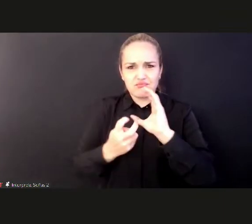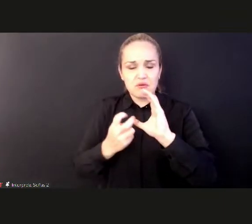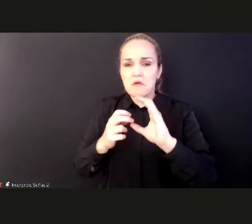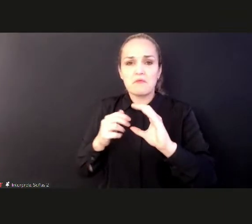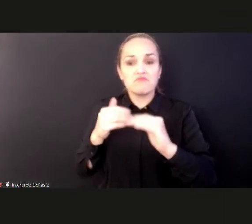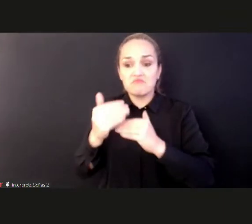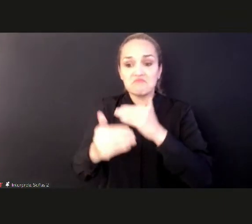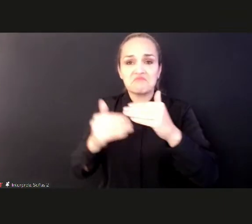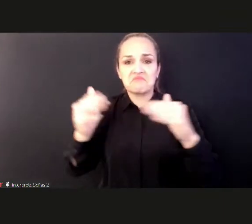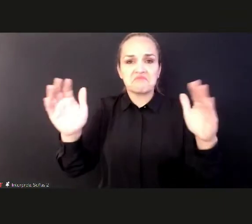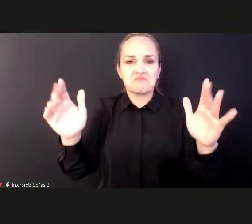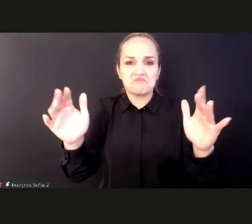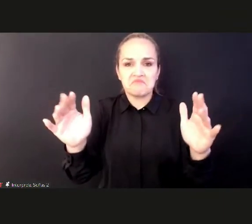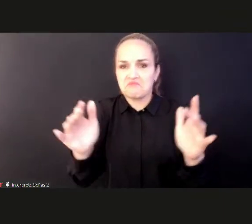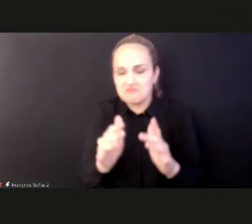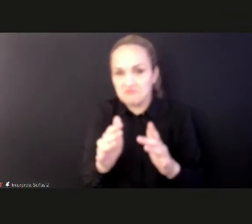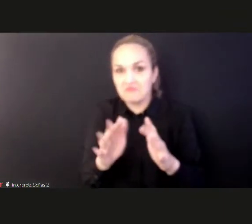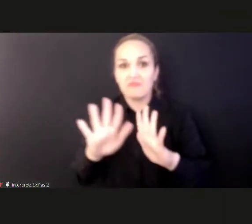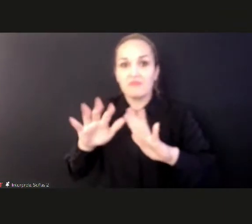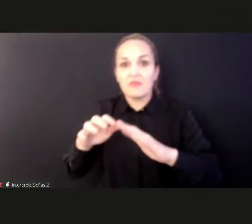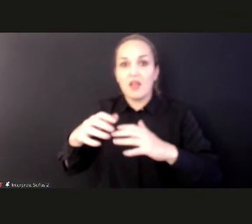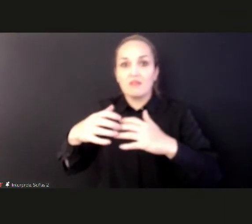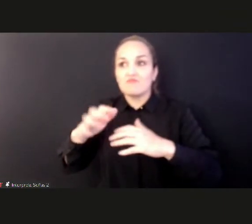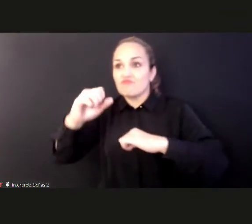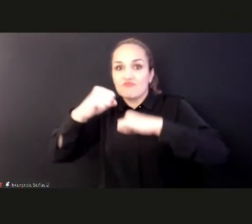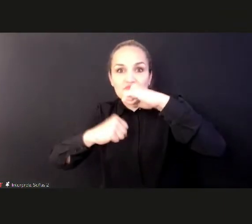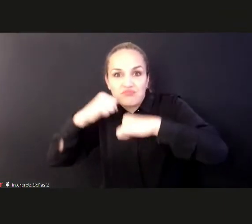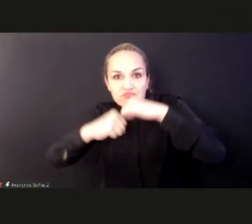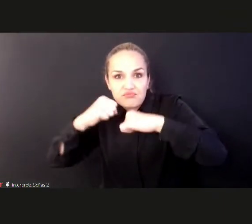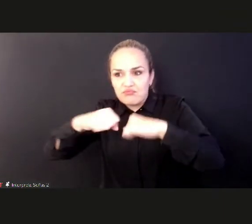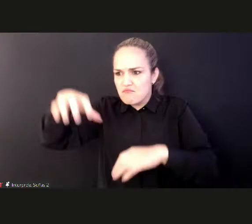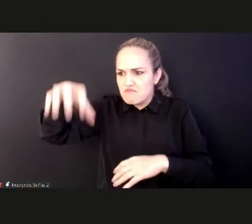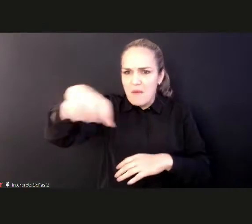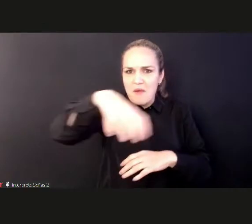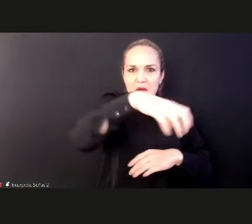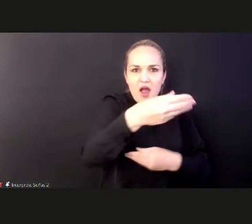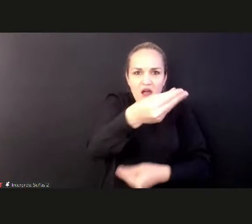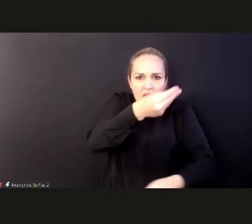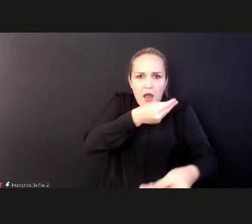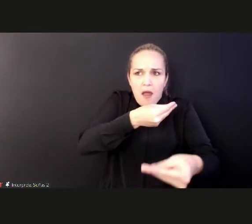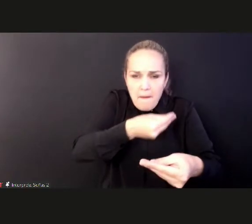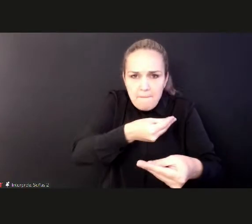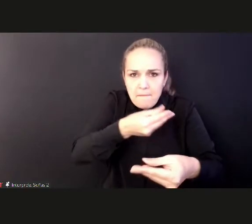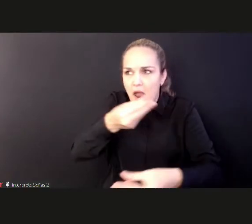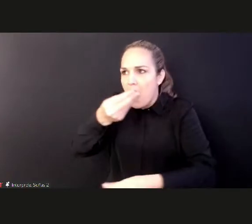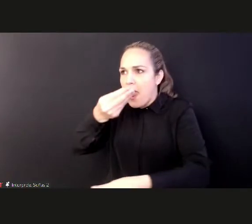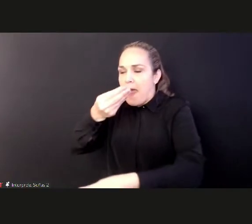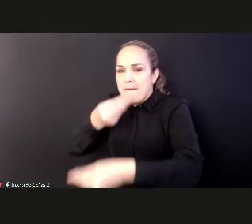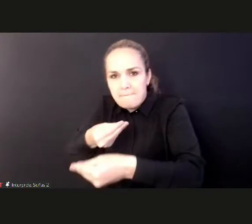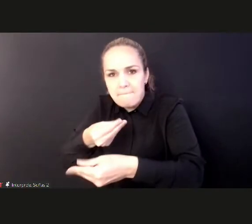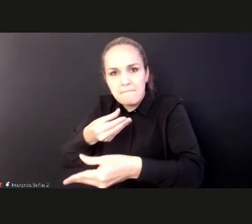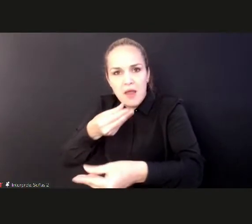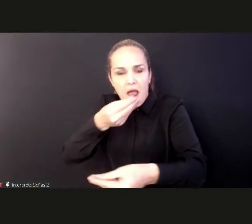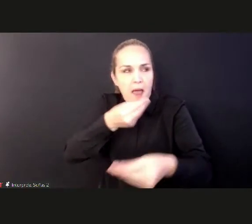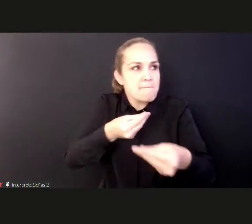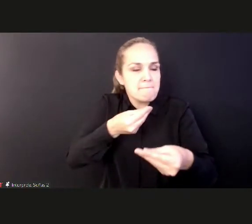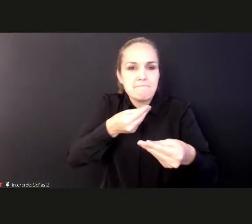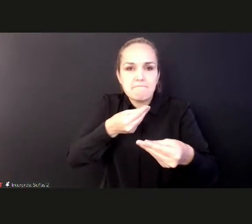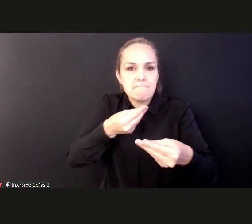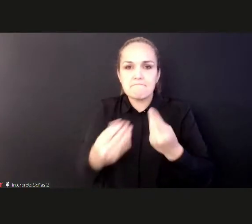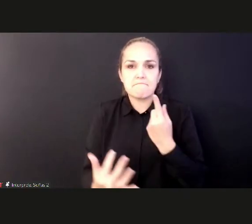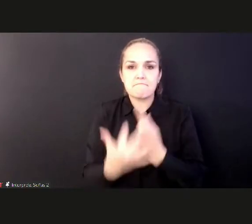and minorities. And millions of the remaining 272 million jobs that are currently supported by